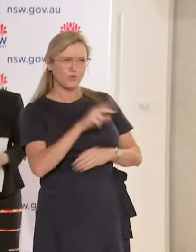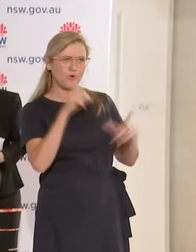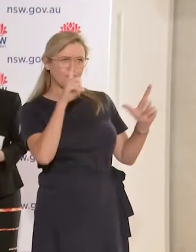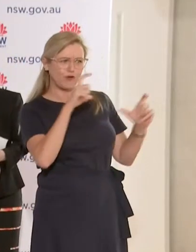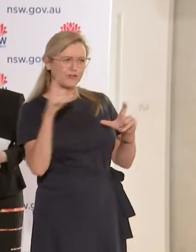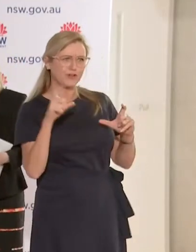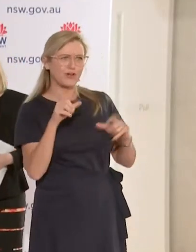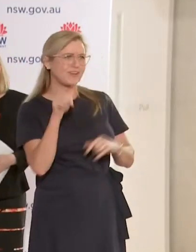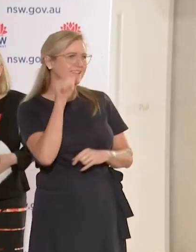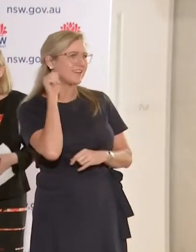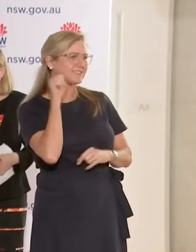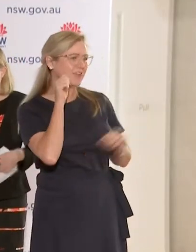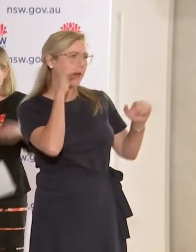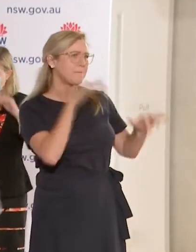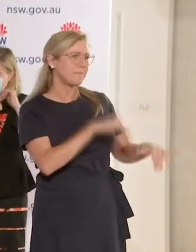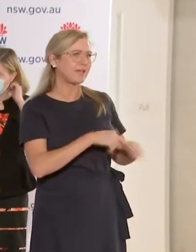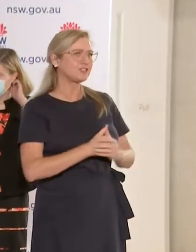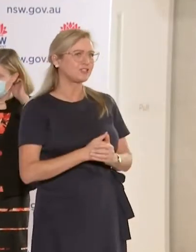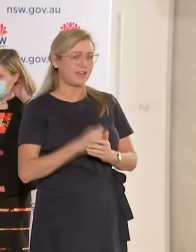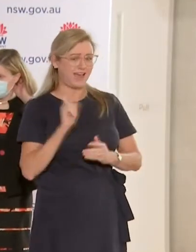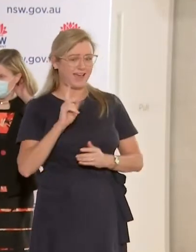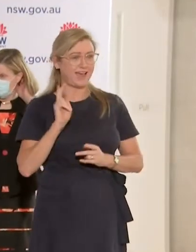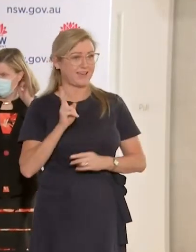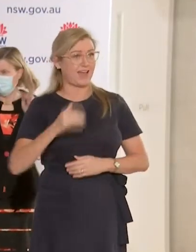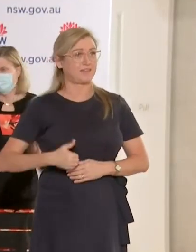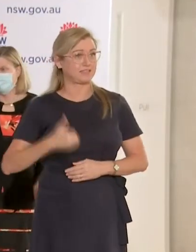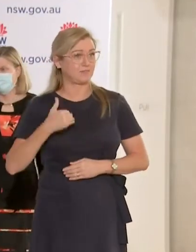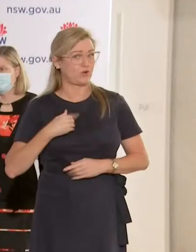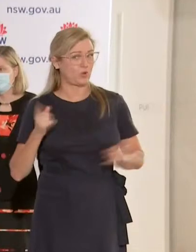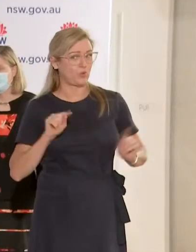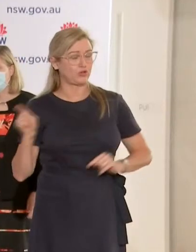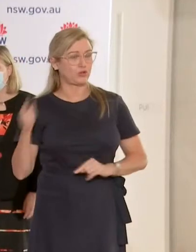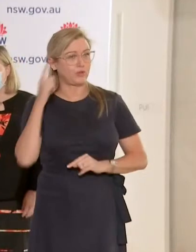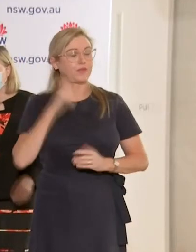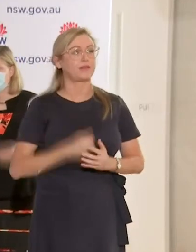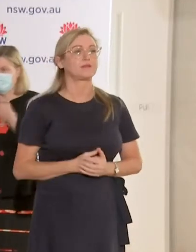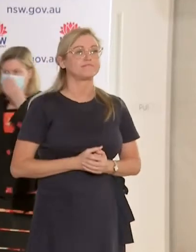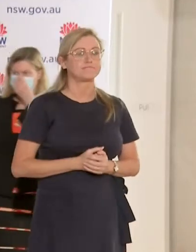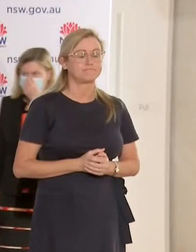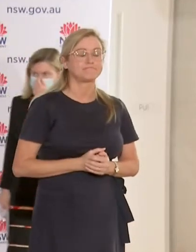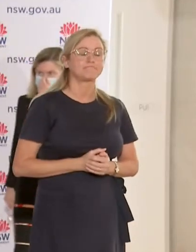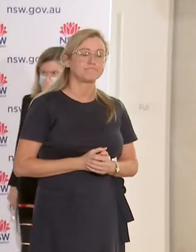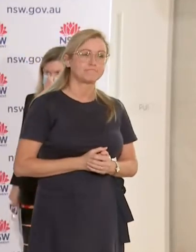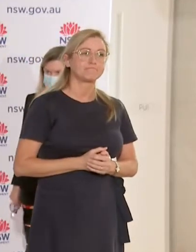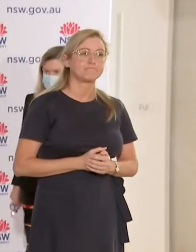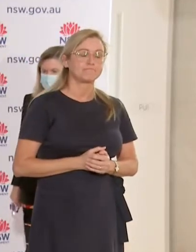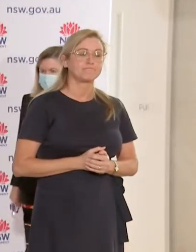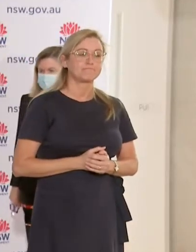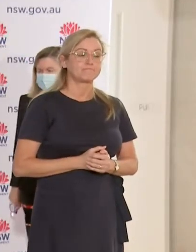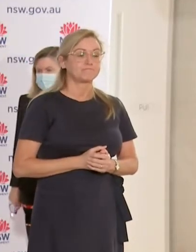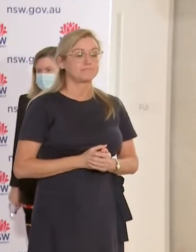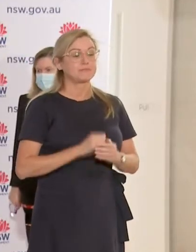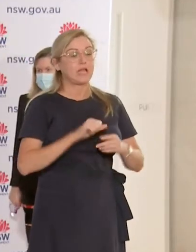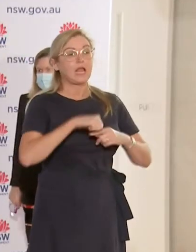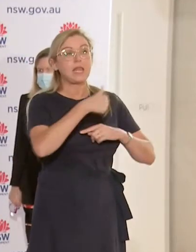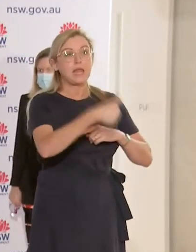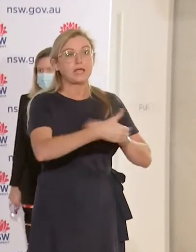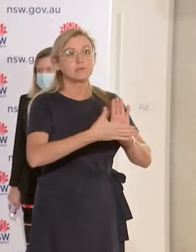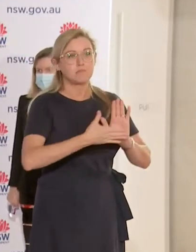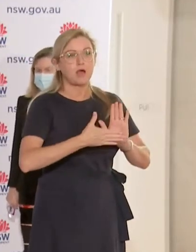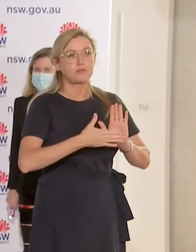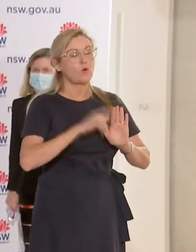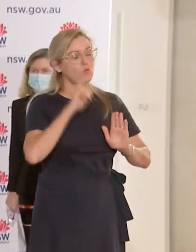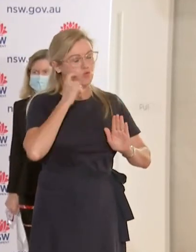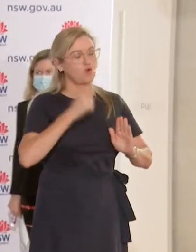yesterday. As Dr. Chant and I have said, the next couple of months will be the most challenging for us. We know that people are tired